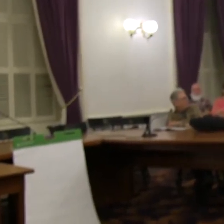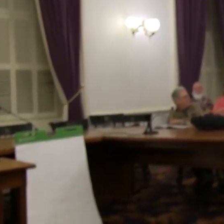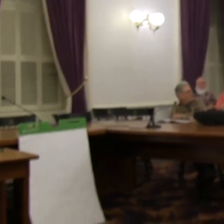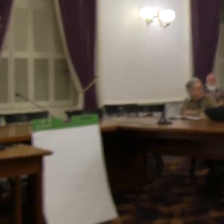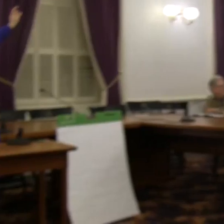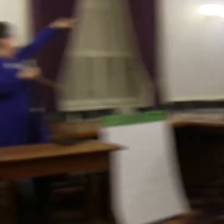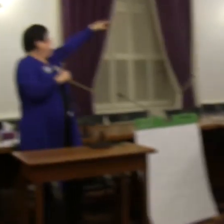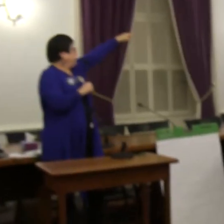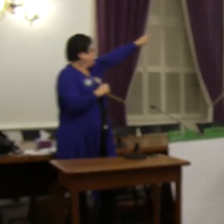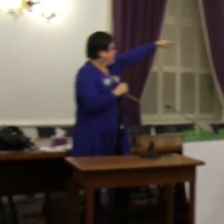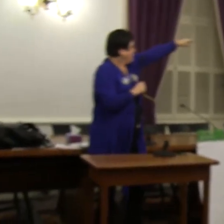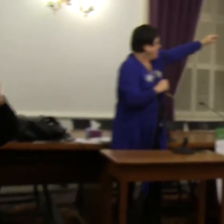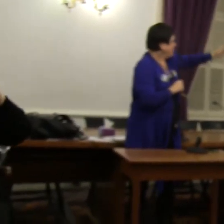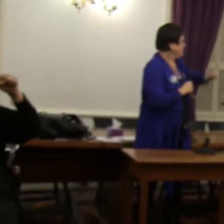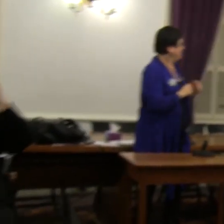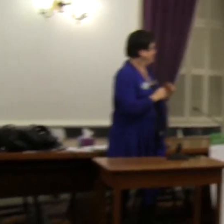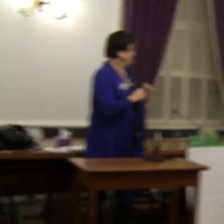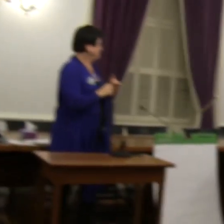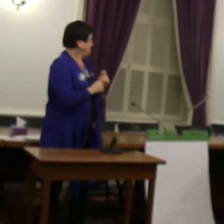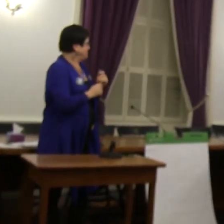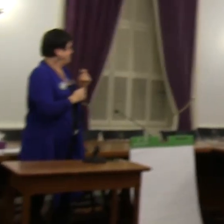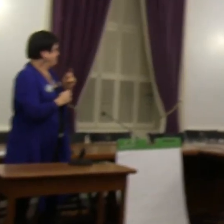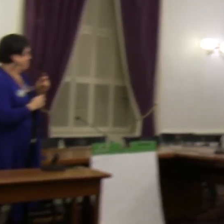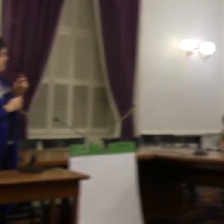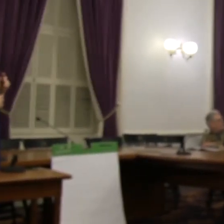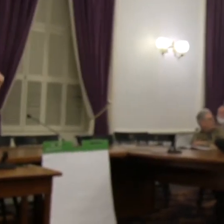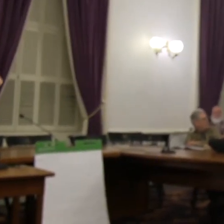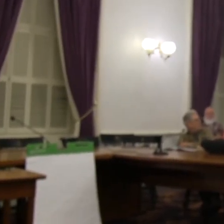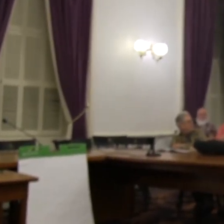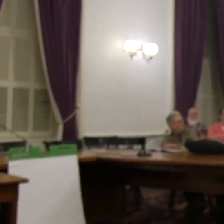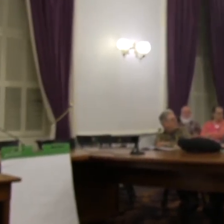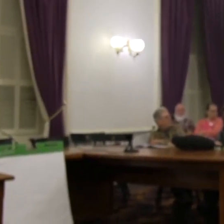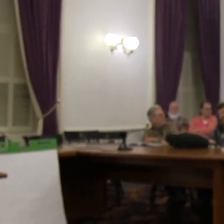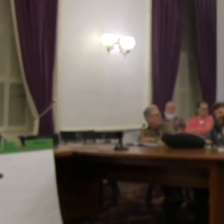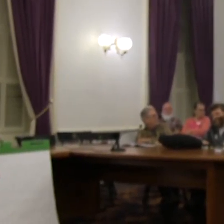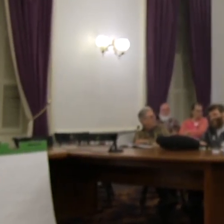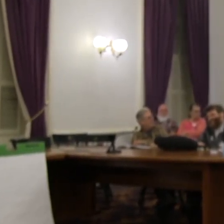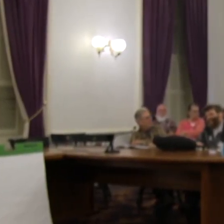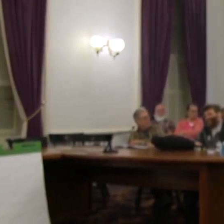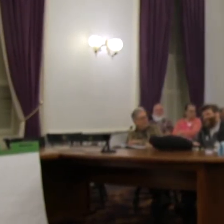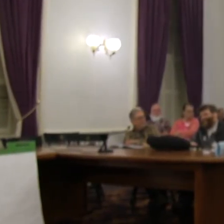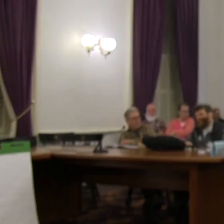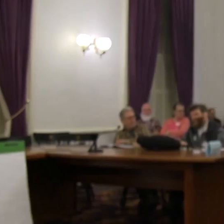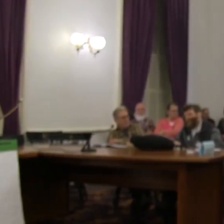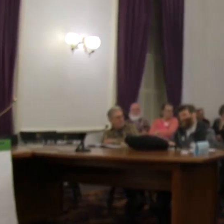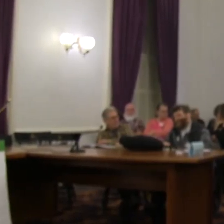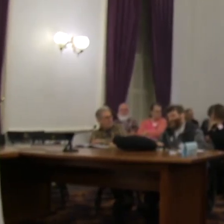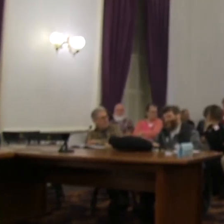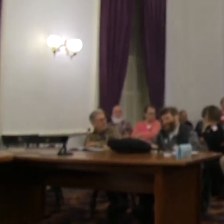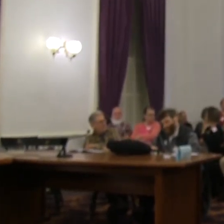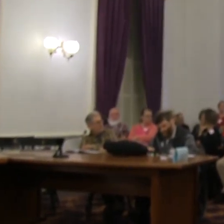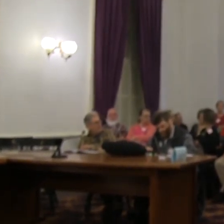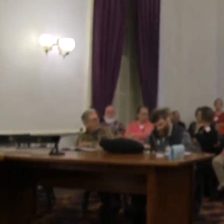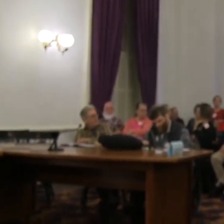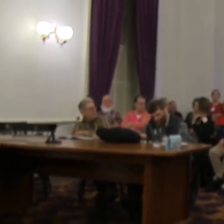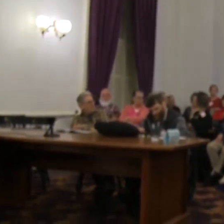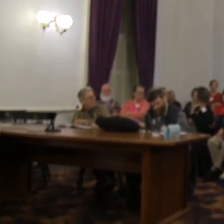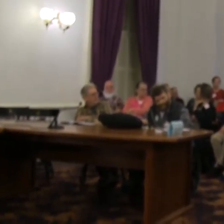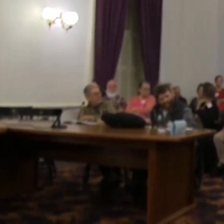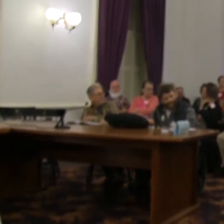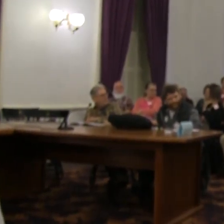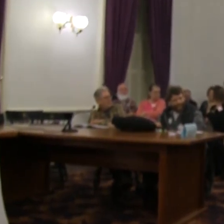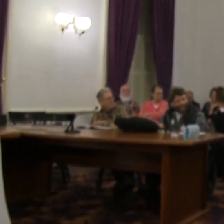corner, Gary. You can just say your name and your town. My name is Gary Bergeron. I'm from Montpelier, Vermont. All